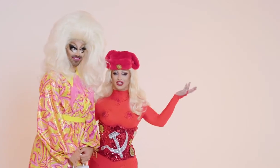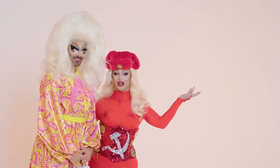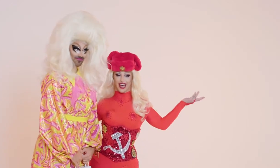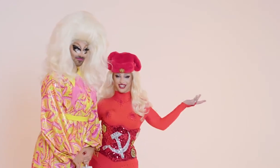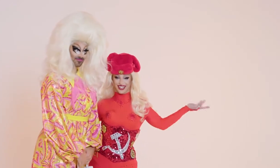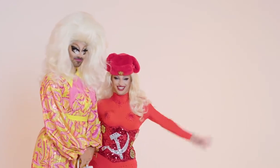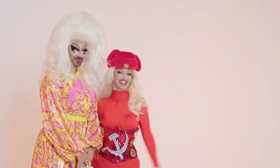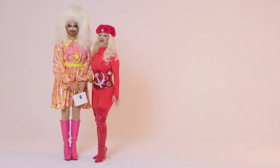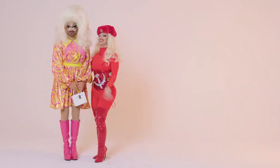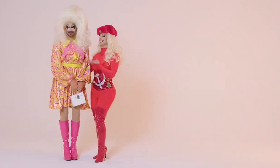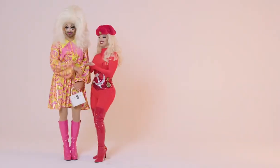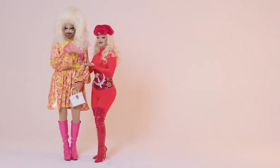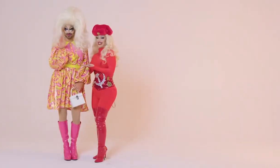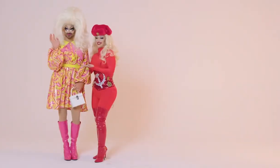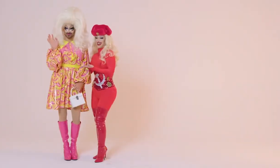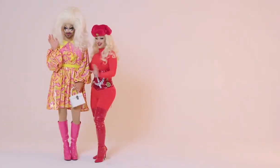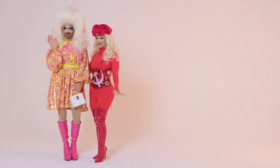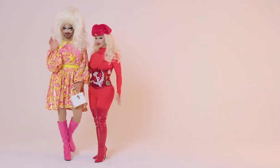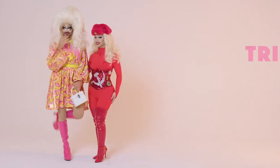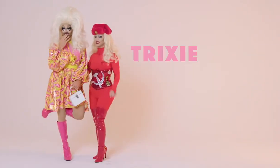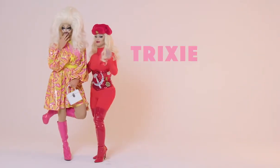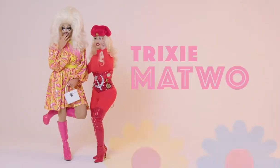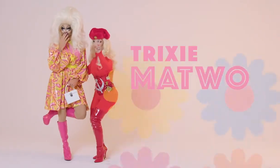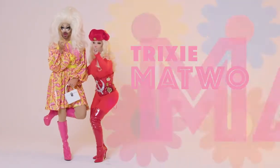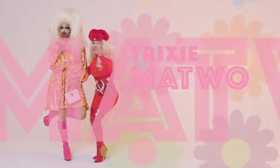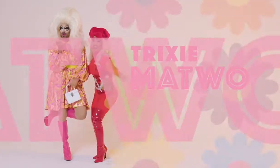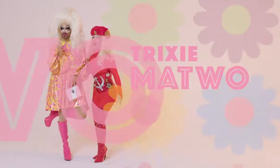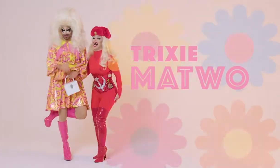is Cracker, and this is my drag daughter, Trixie Mattu.